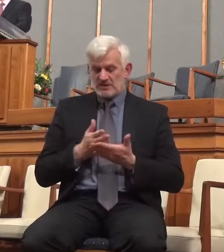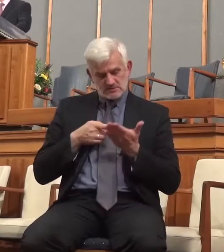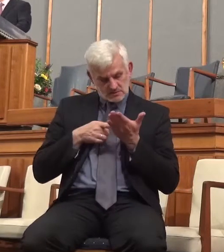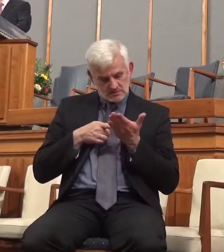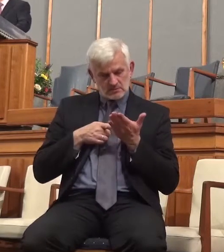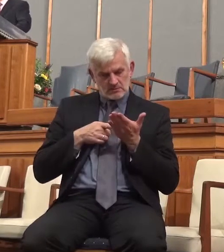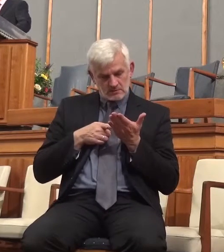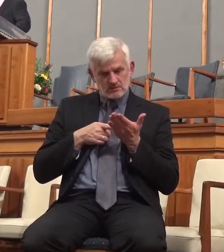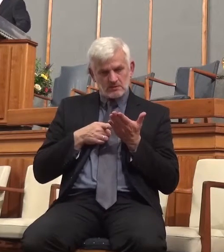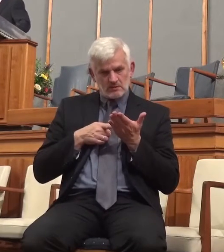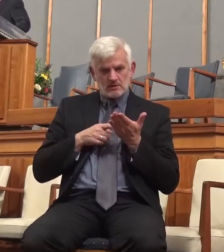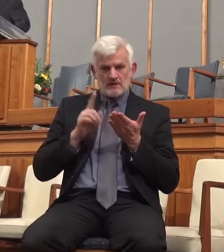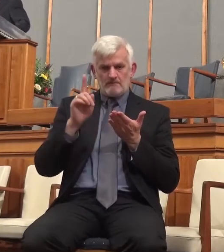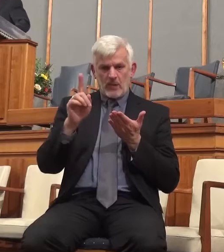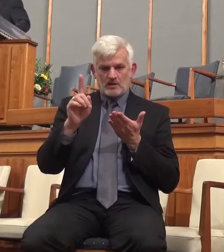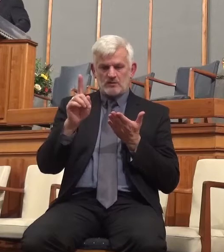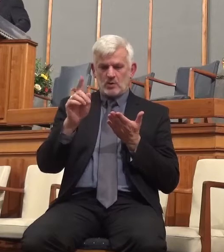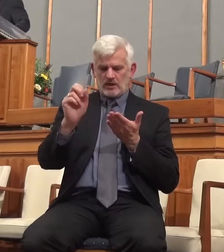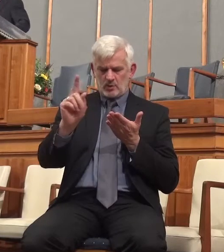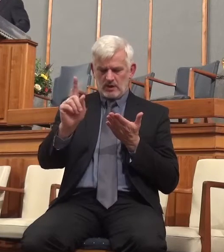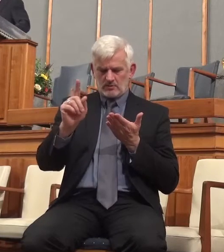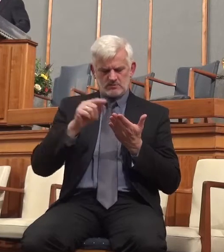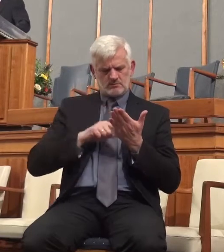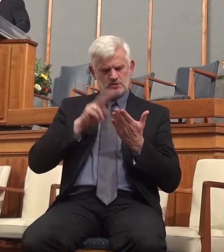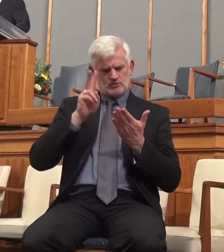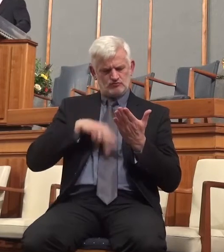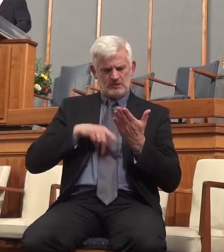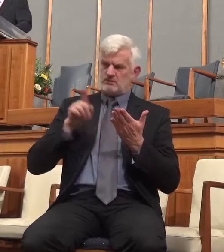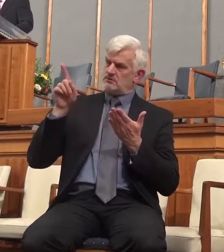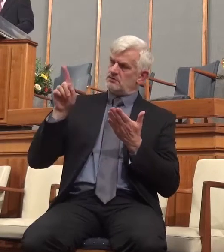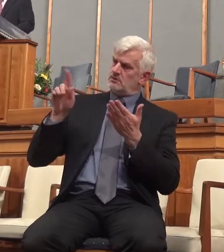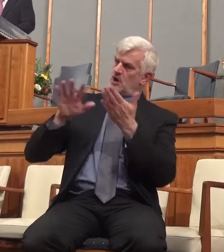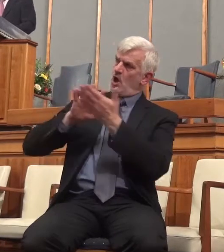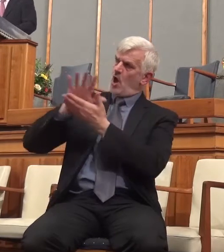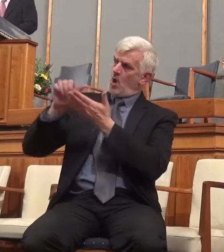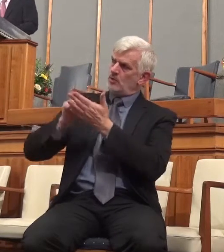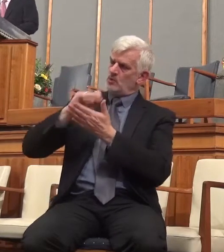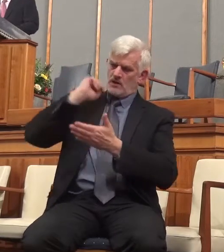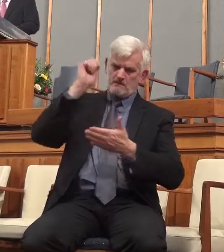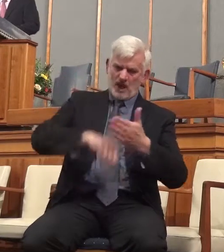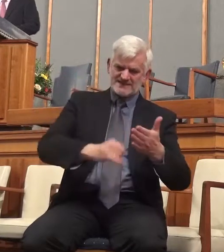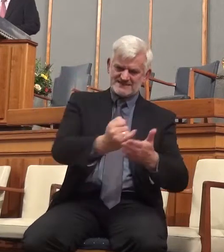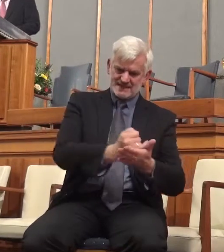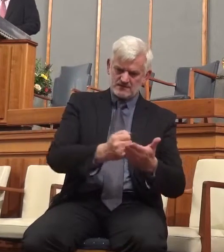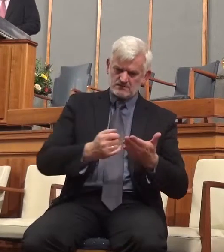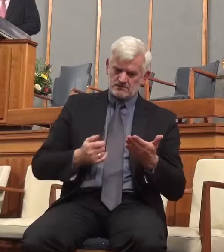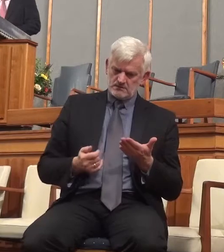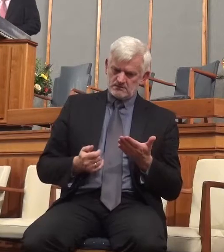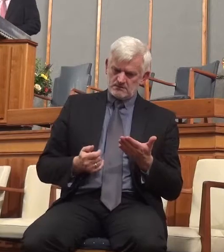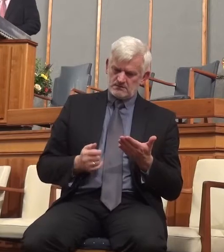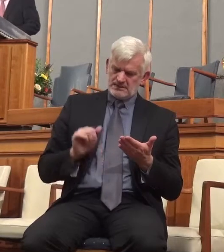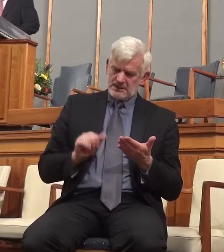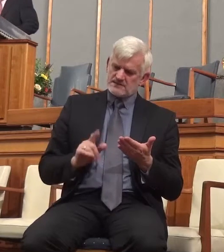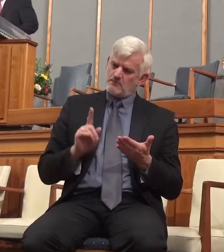ask yourself, well, how can he be the holy God who is going to punish and destroy sin, and at the same